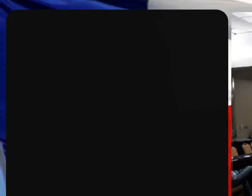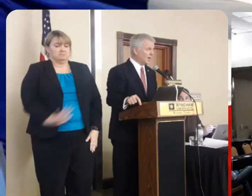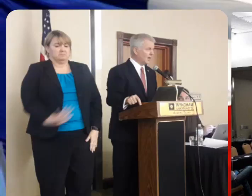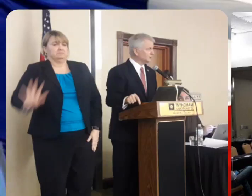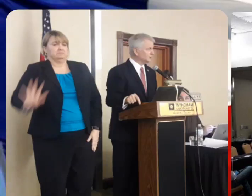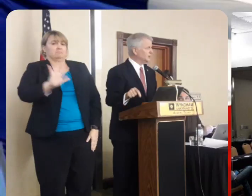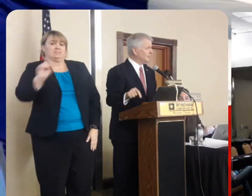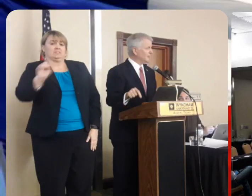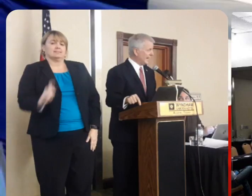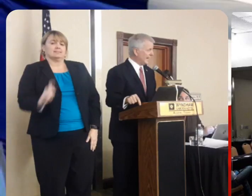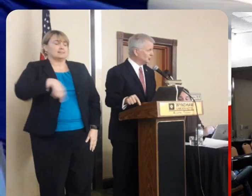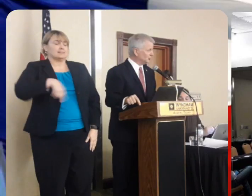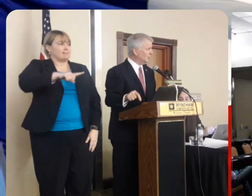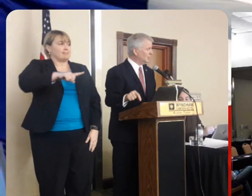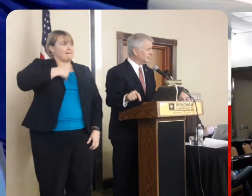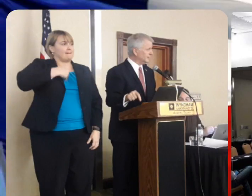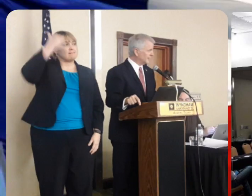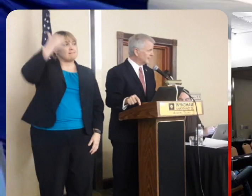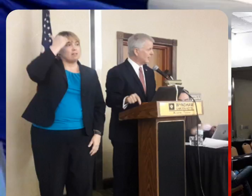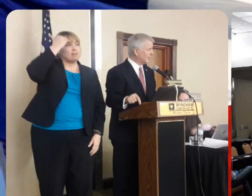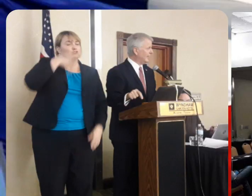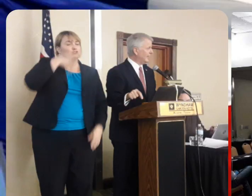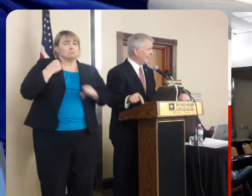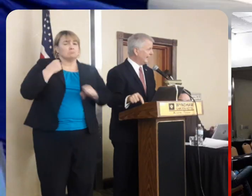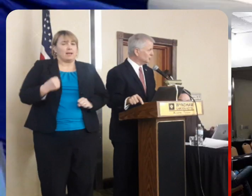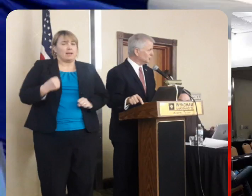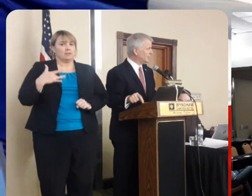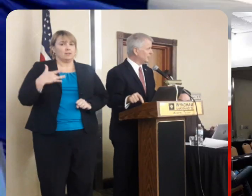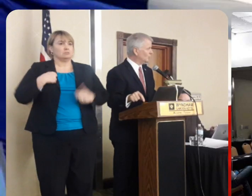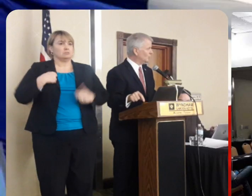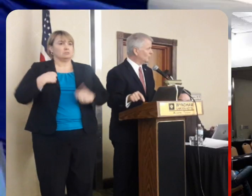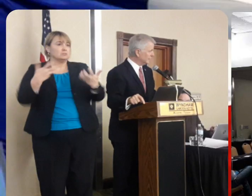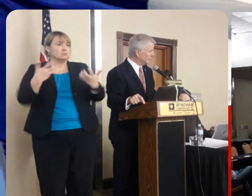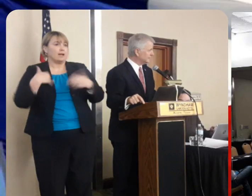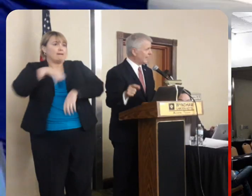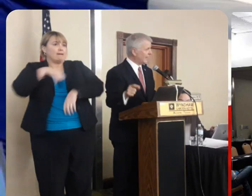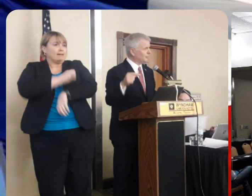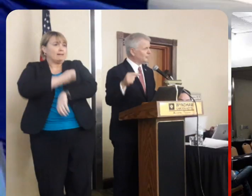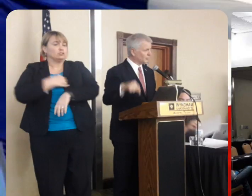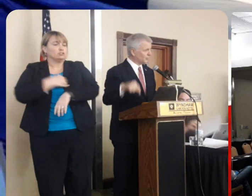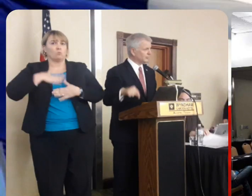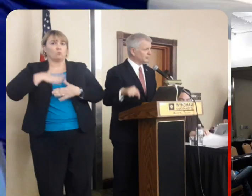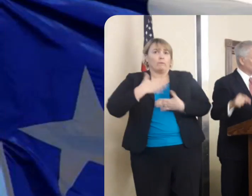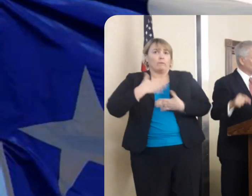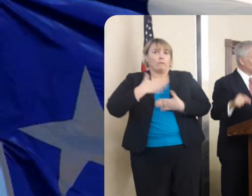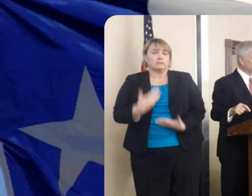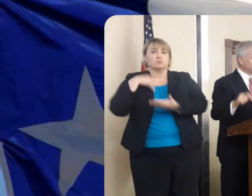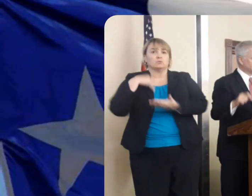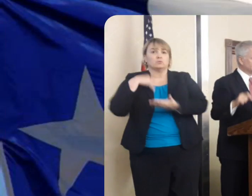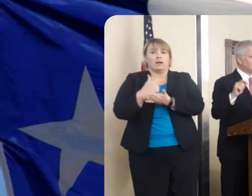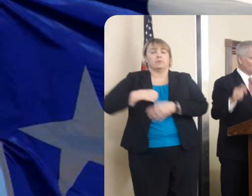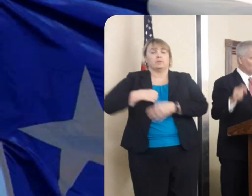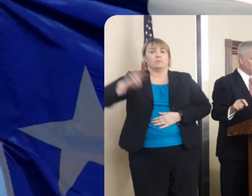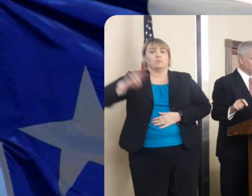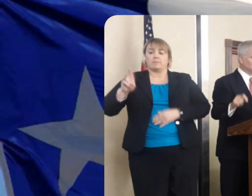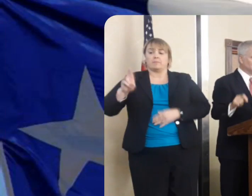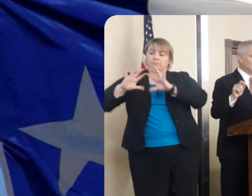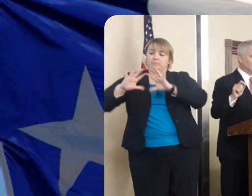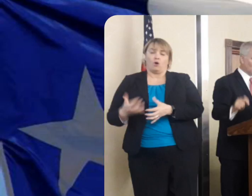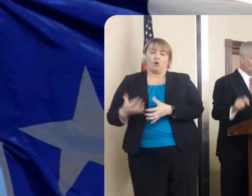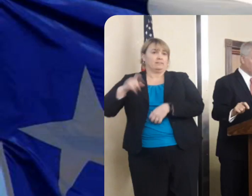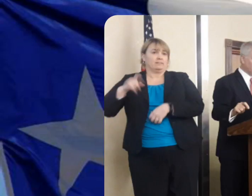knowledge and passion and desire and energy and willingness to help the Republican Party of Texas be more efficient,